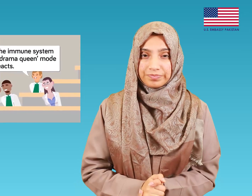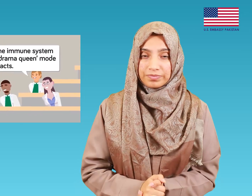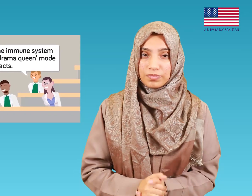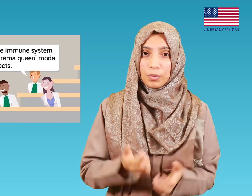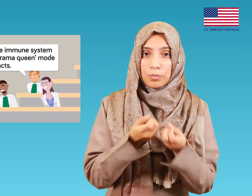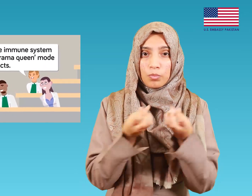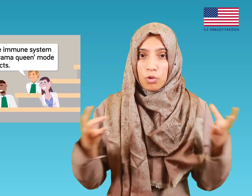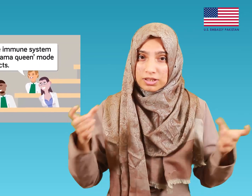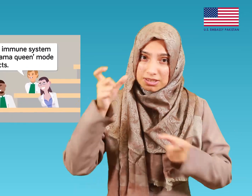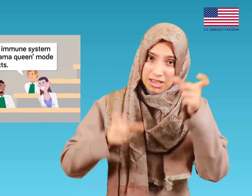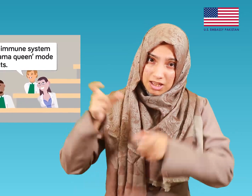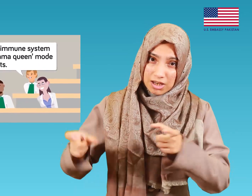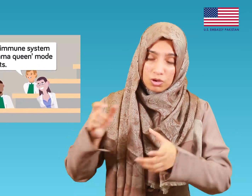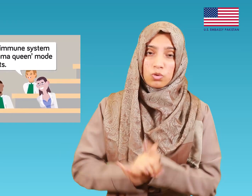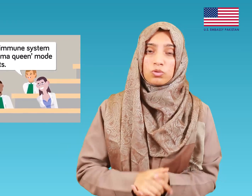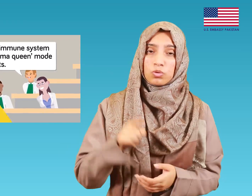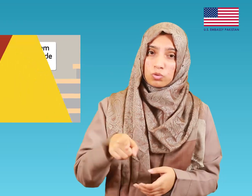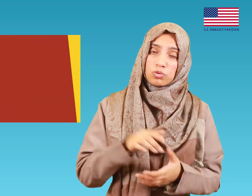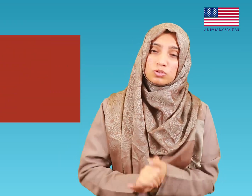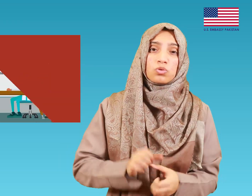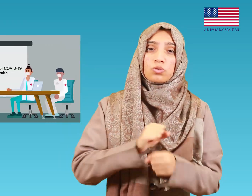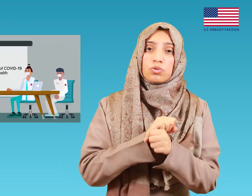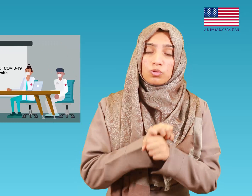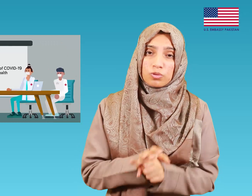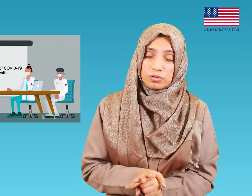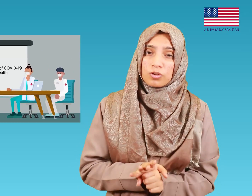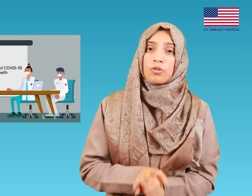Many people who have recovered from SARS,